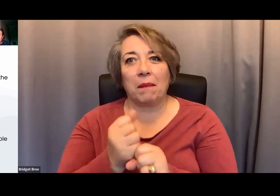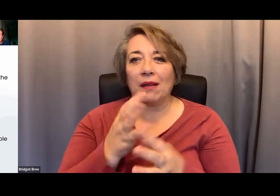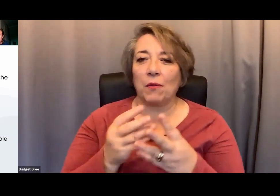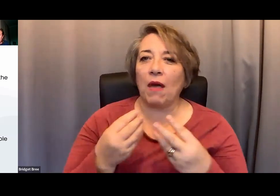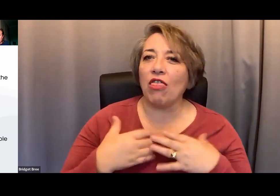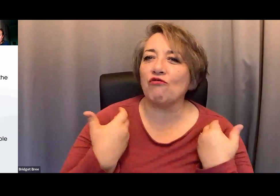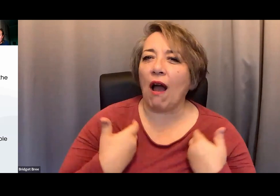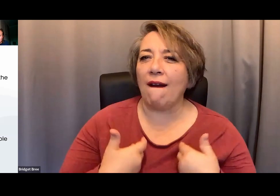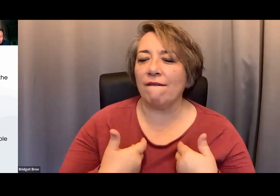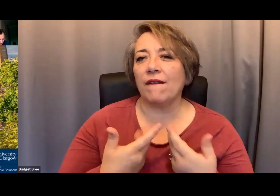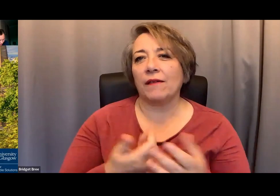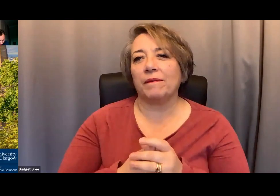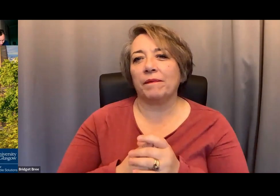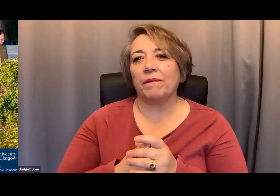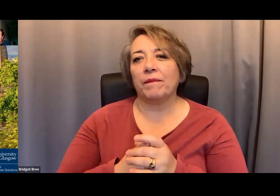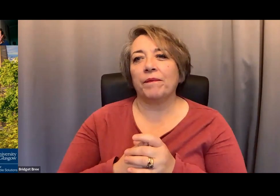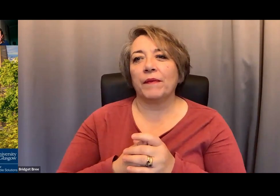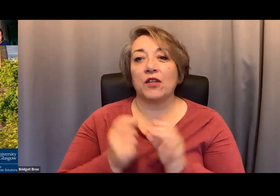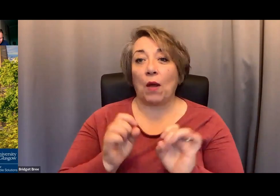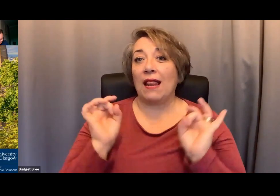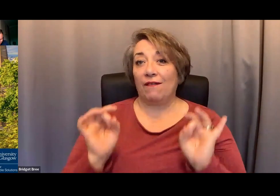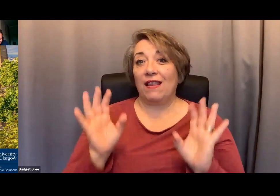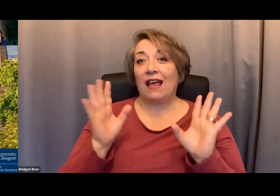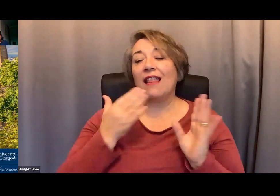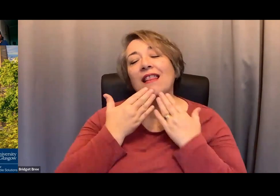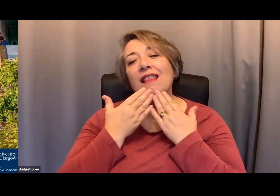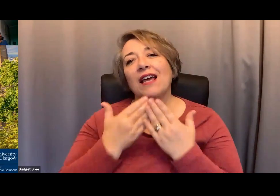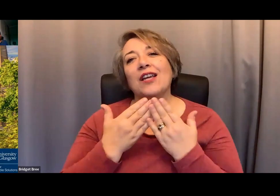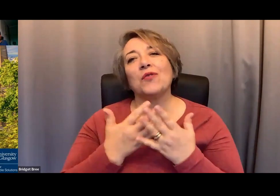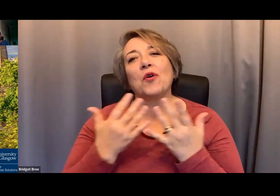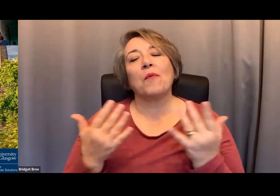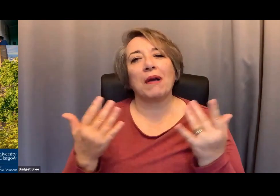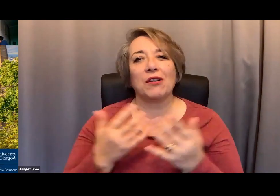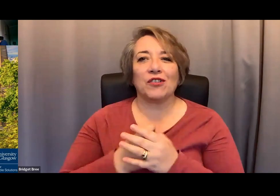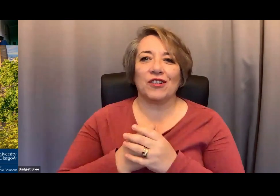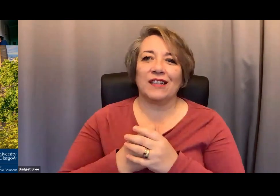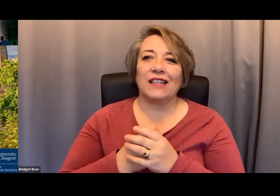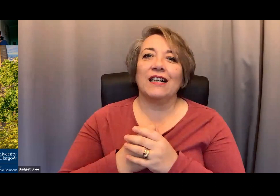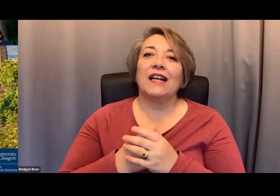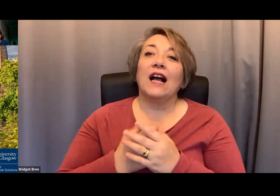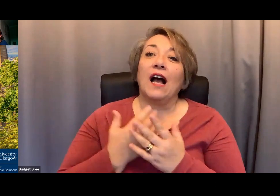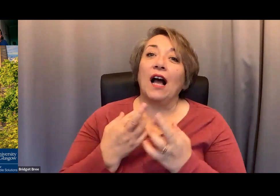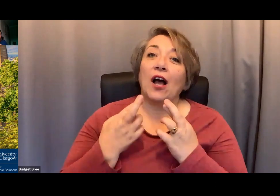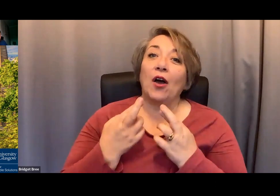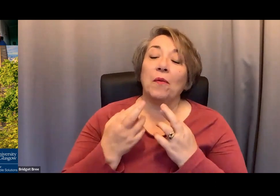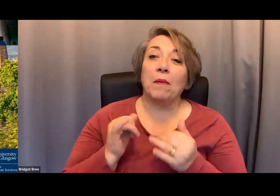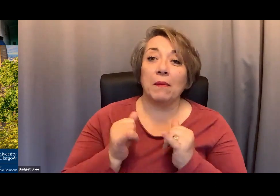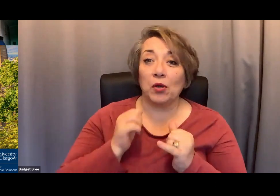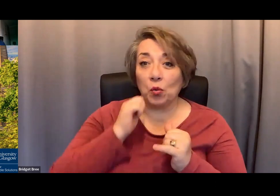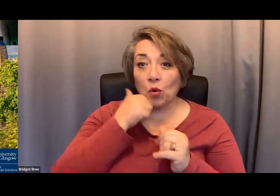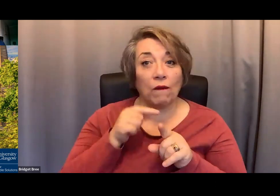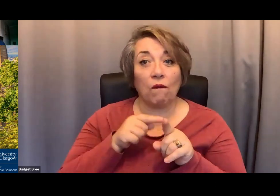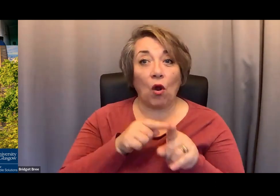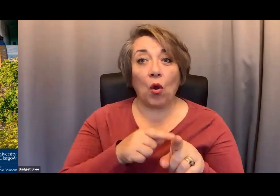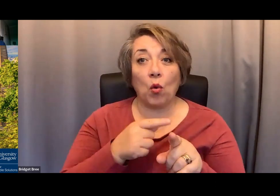forward. So I'll just leave it there. Thank you so much for listening. I really hope that you might want to keep up with our